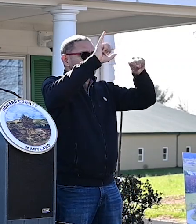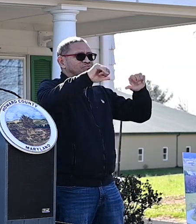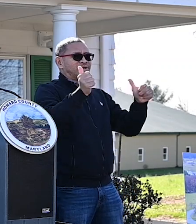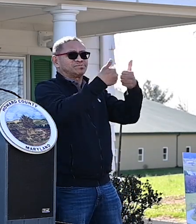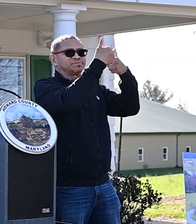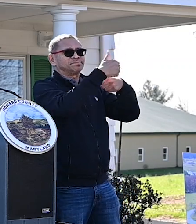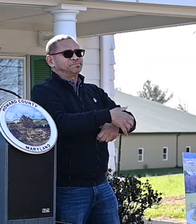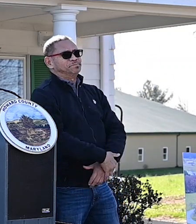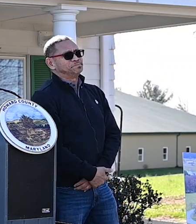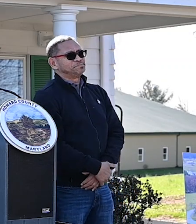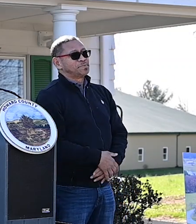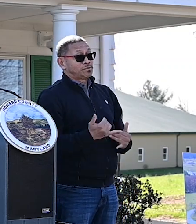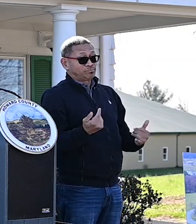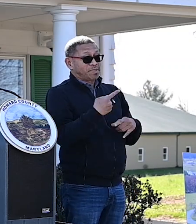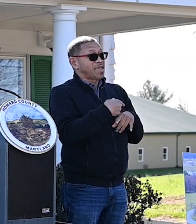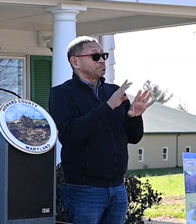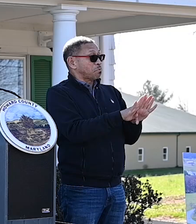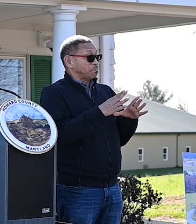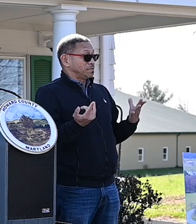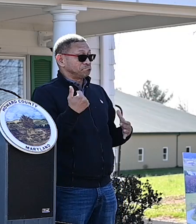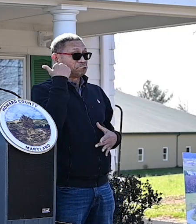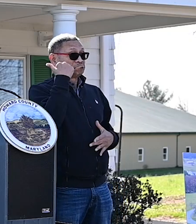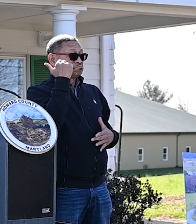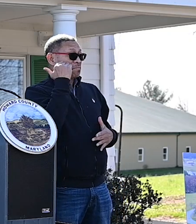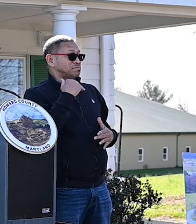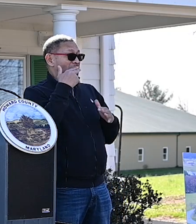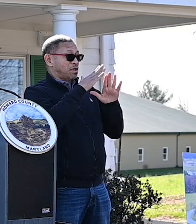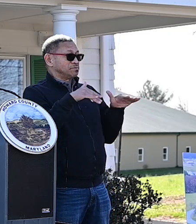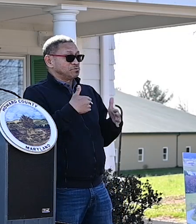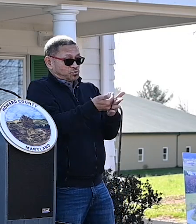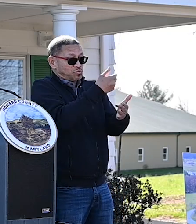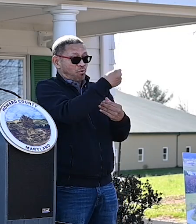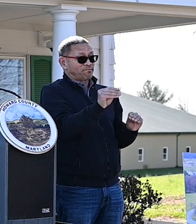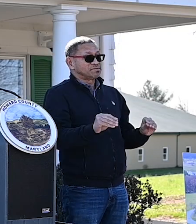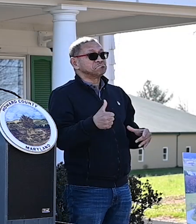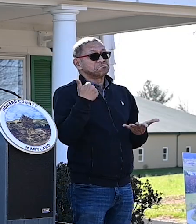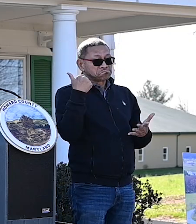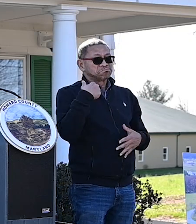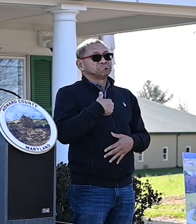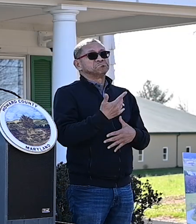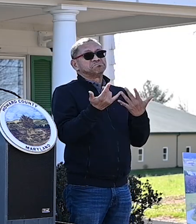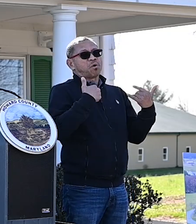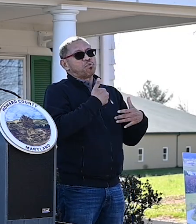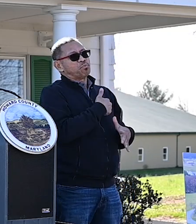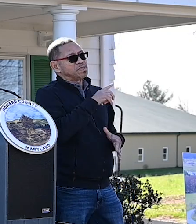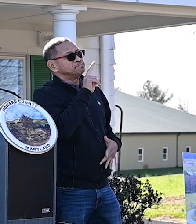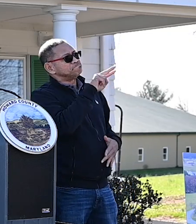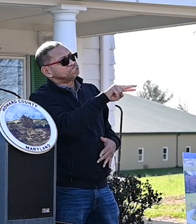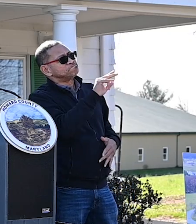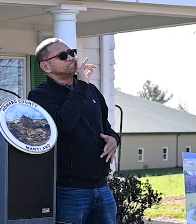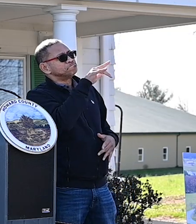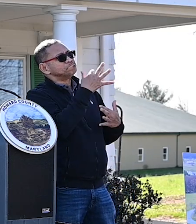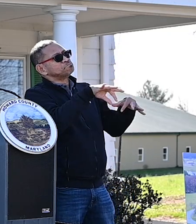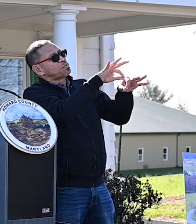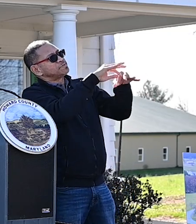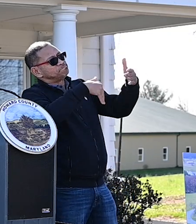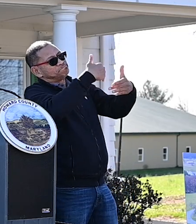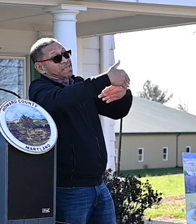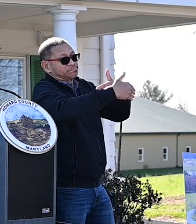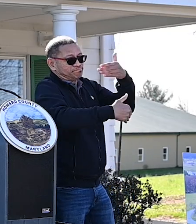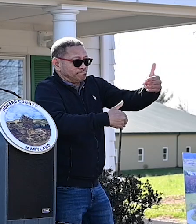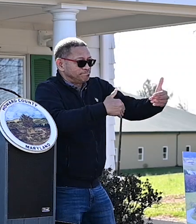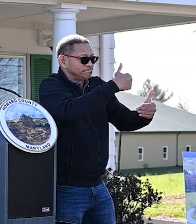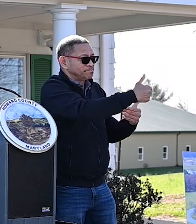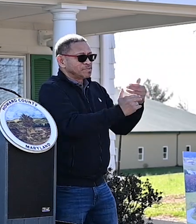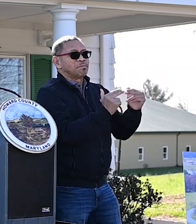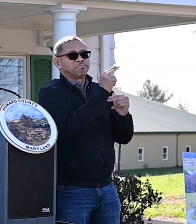challenges. Today, in the opening of the Hebb House to house the new Office of Agriculture, we're taking an important next step in the rebuilding